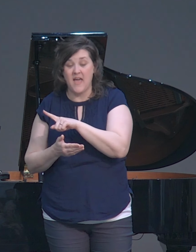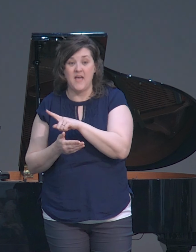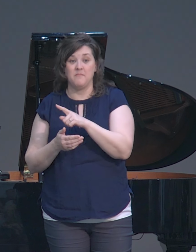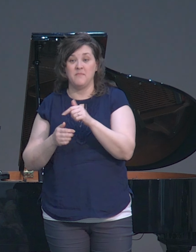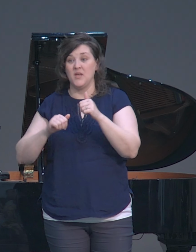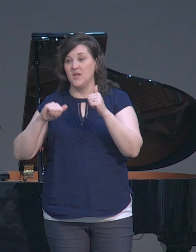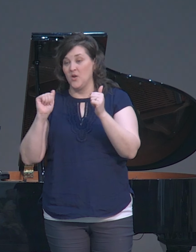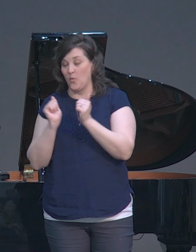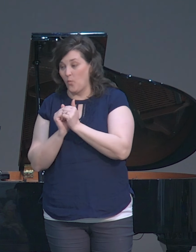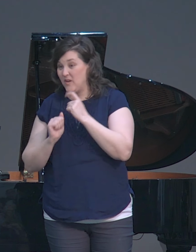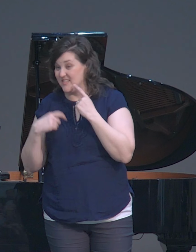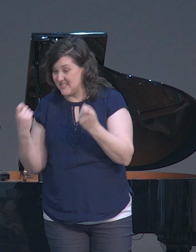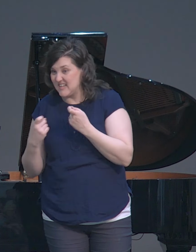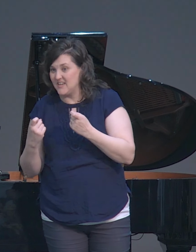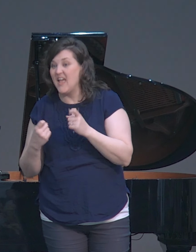love.